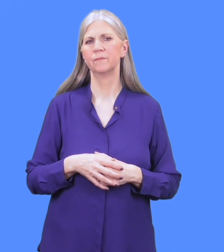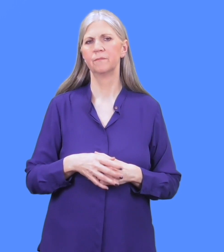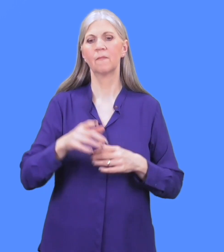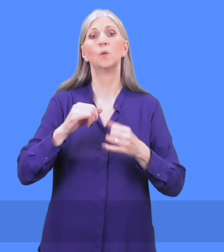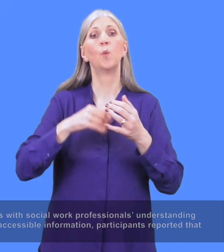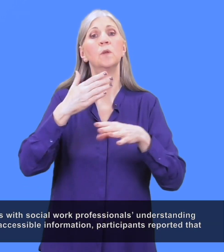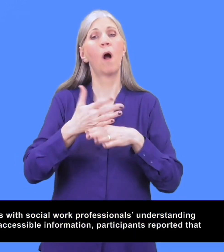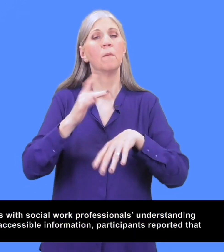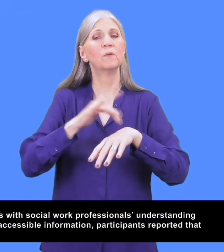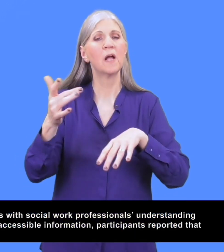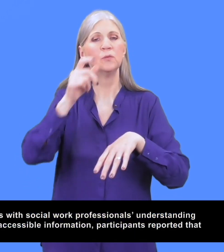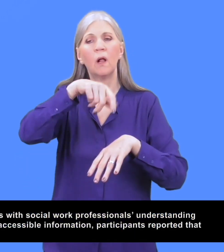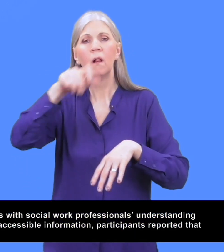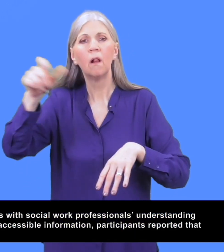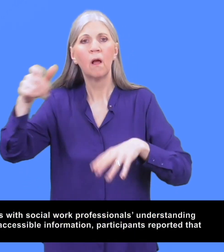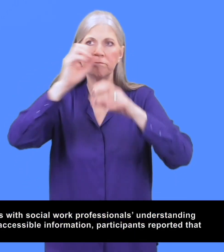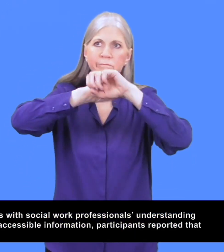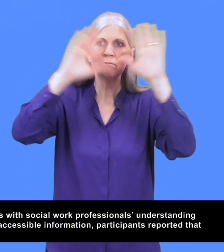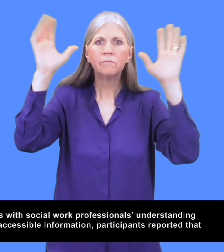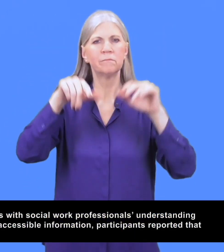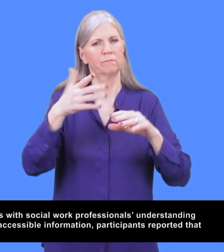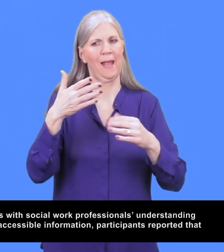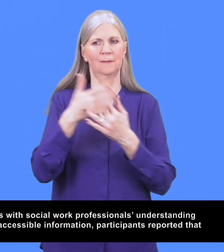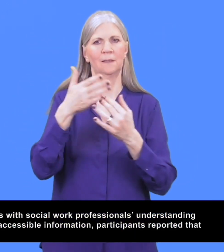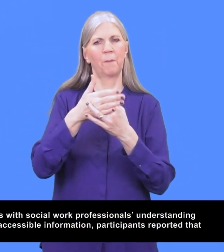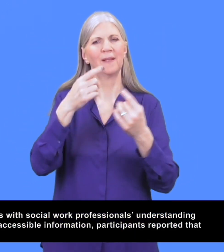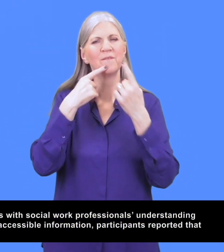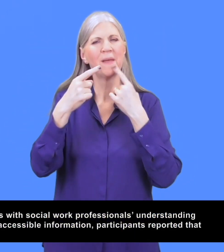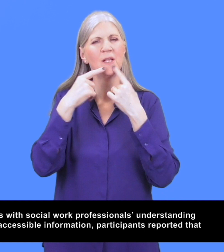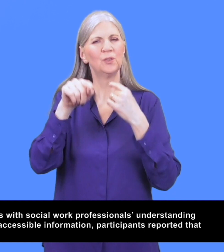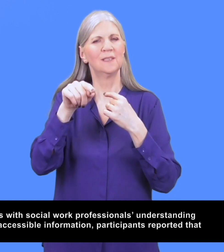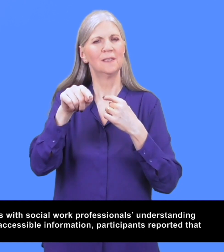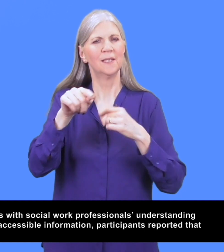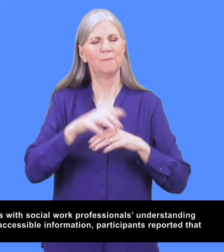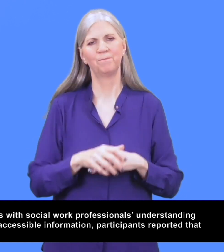As with social work professionals' understanding of accessible information, participants reported